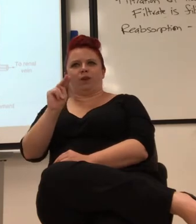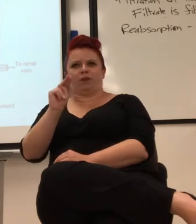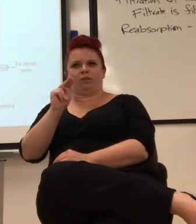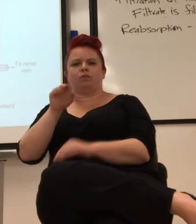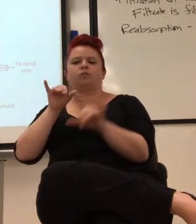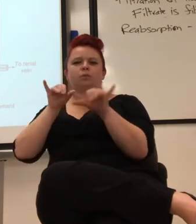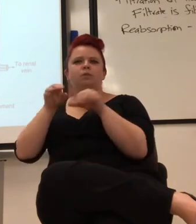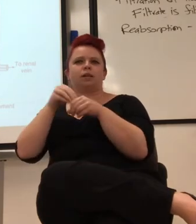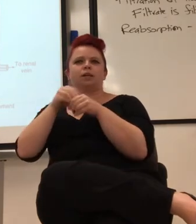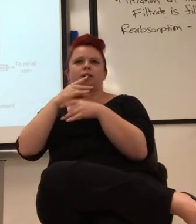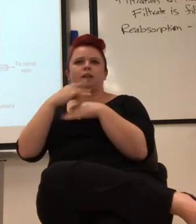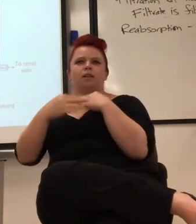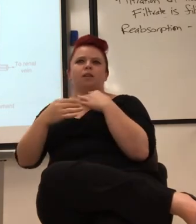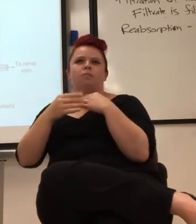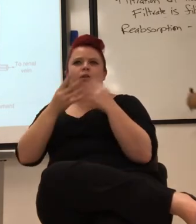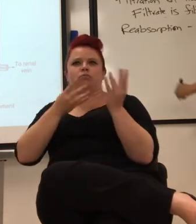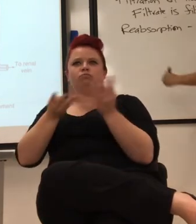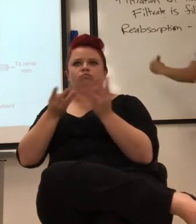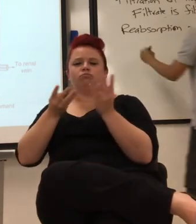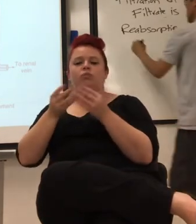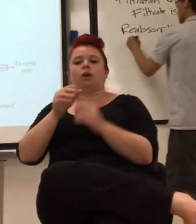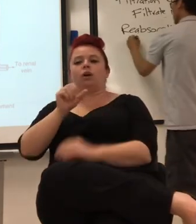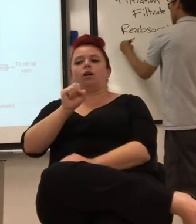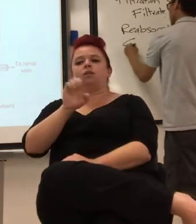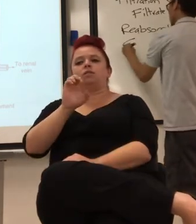Okay, secretion is the opposite direction.